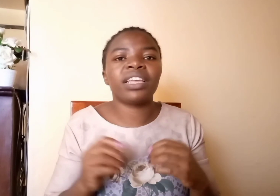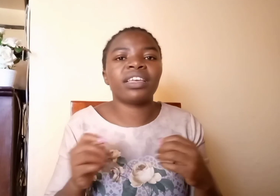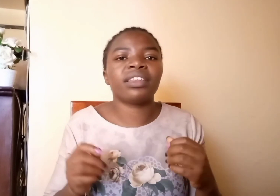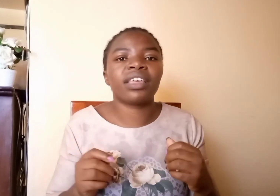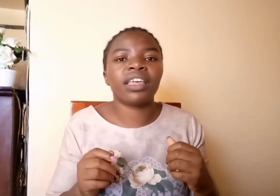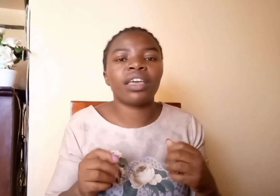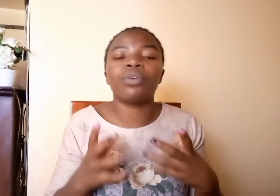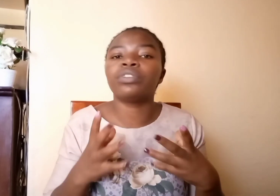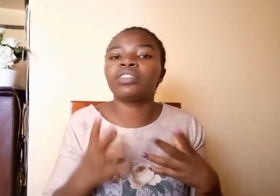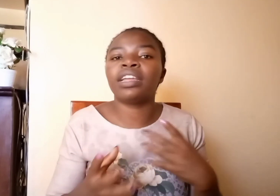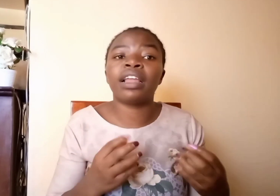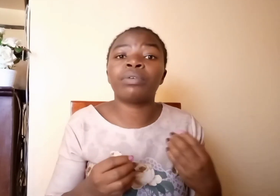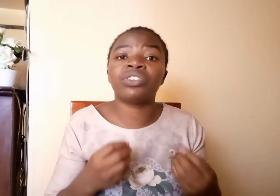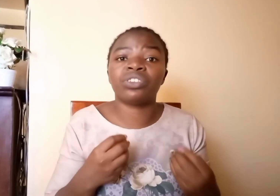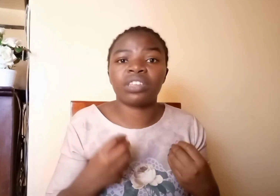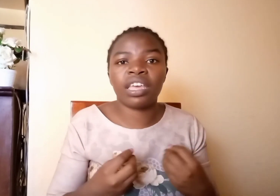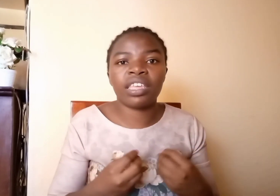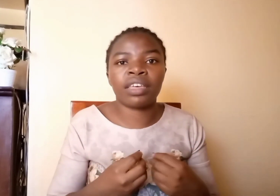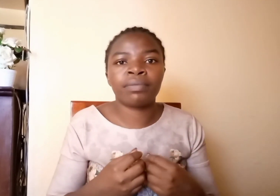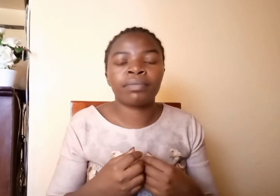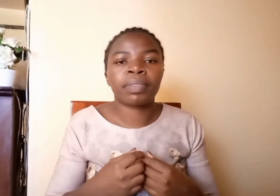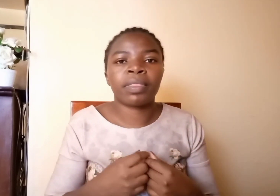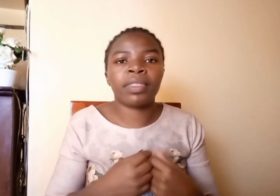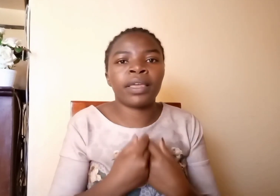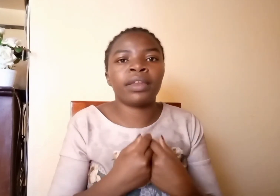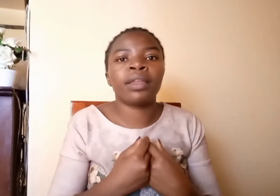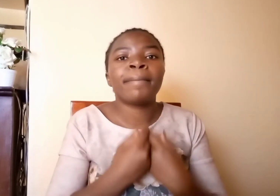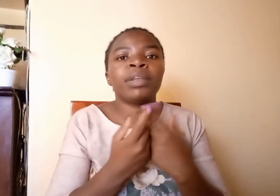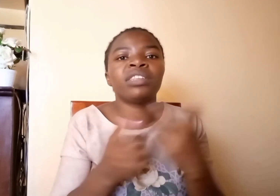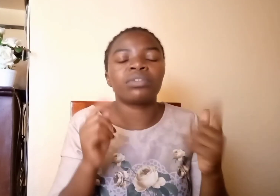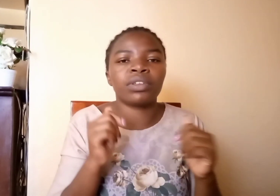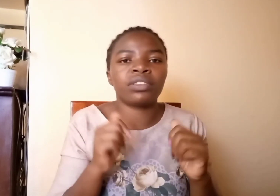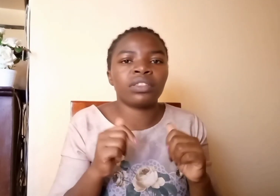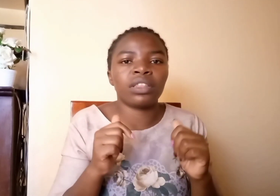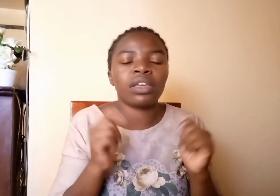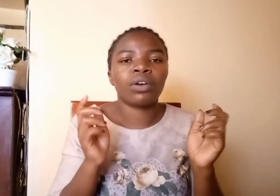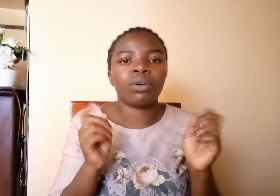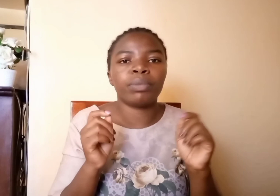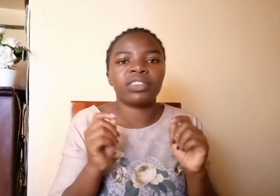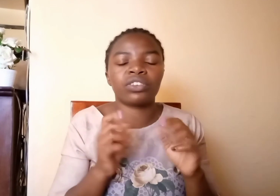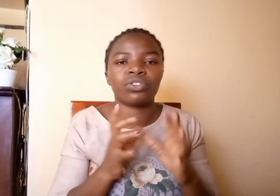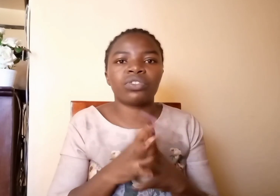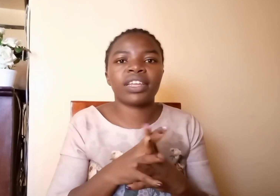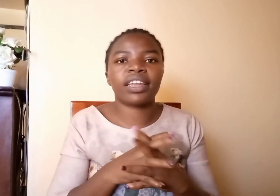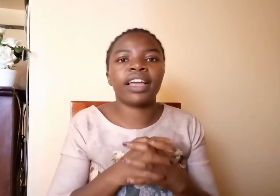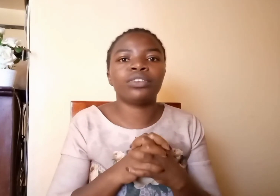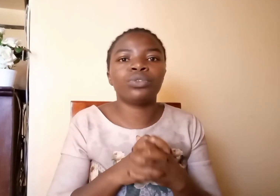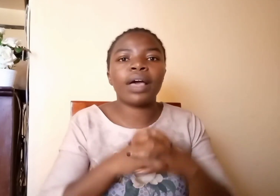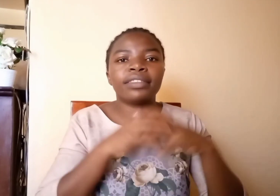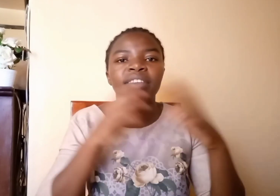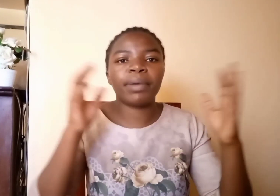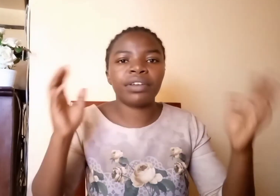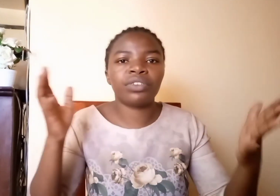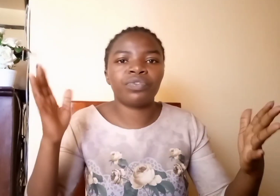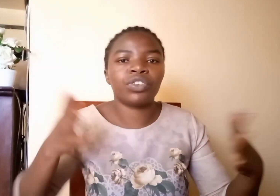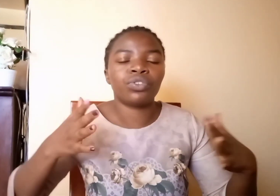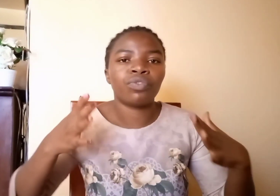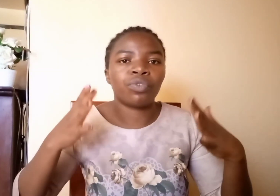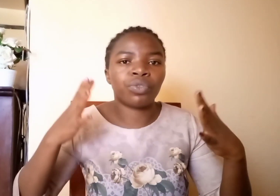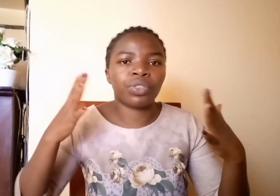fingerspelling in Kenya or sign language in Kenya, then please request in the comment section so that I can do a separate video for